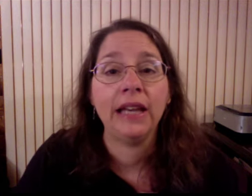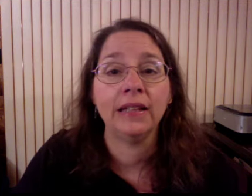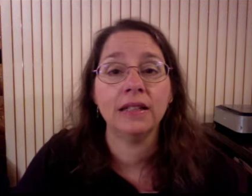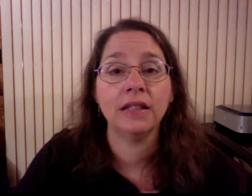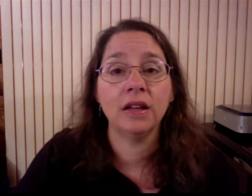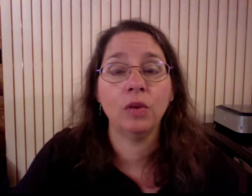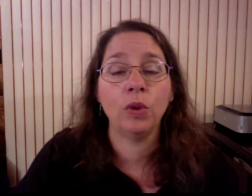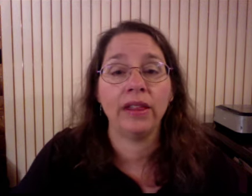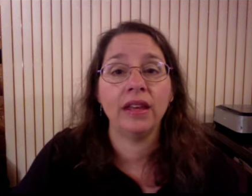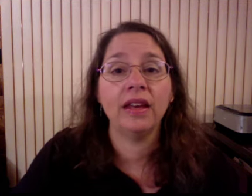begins with